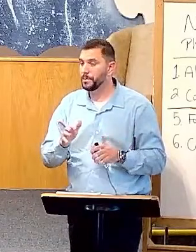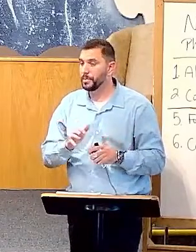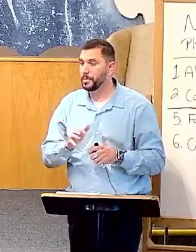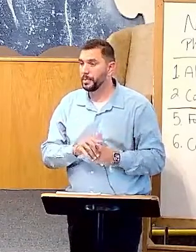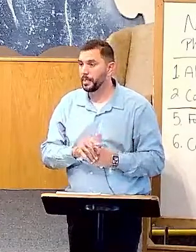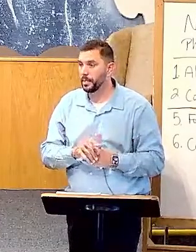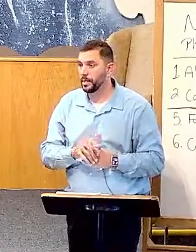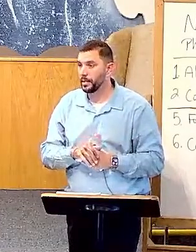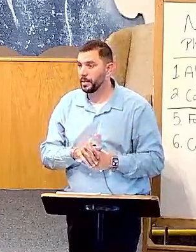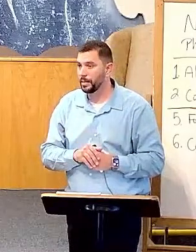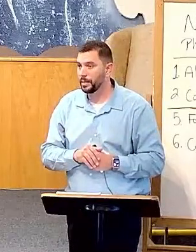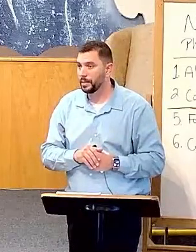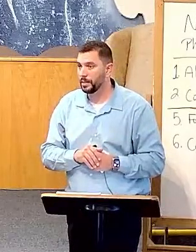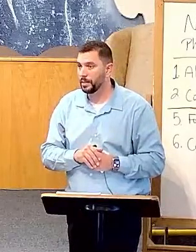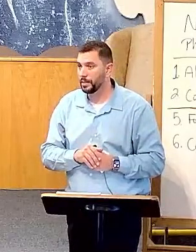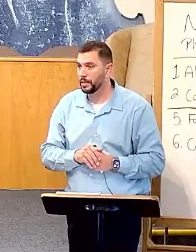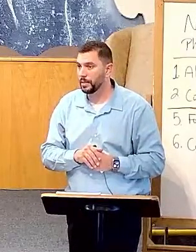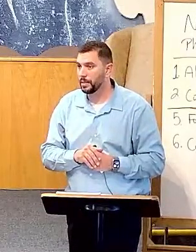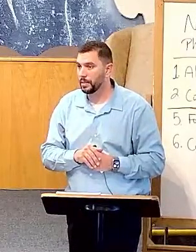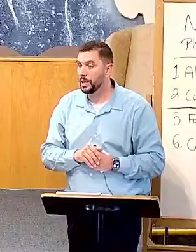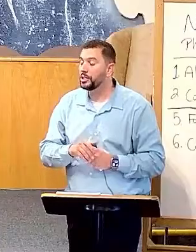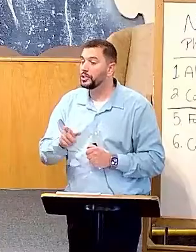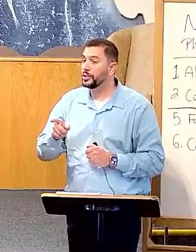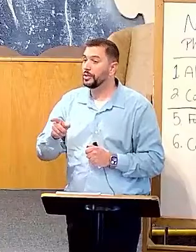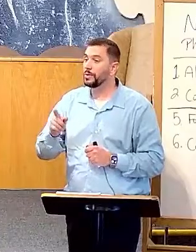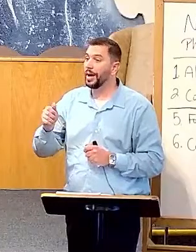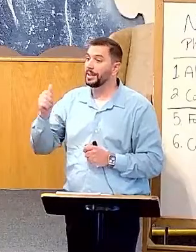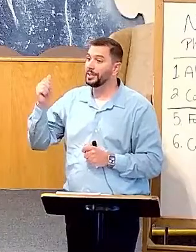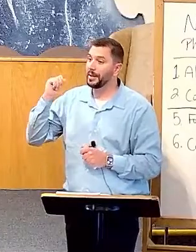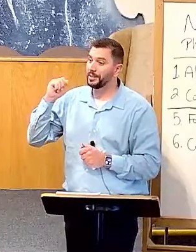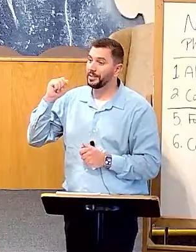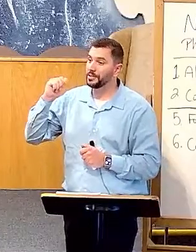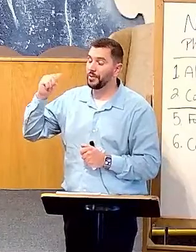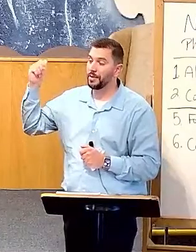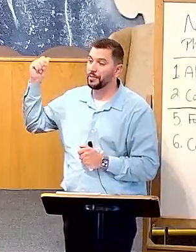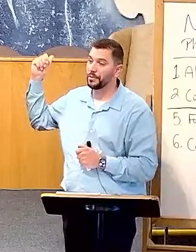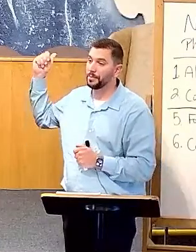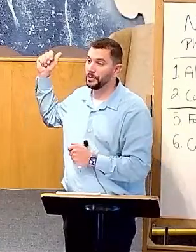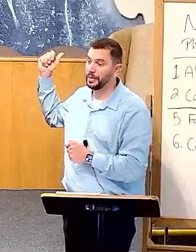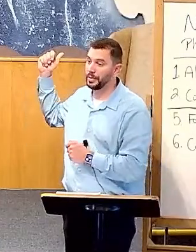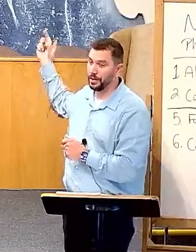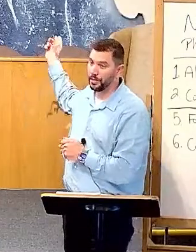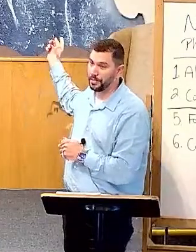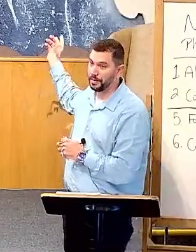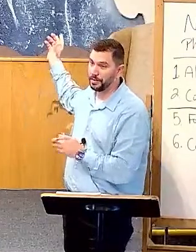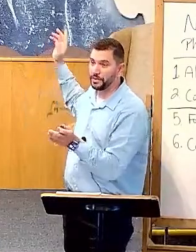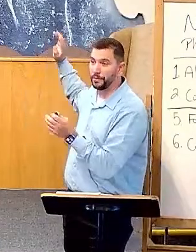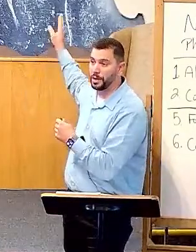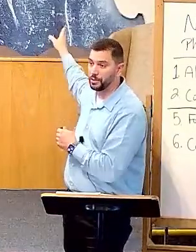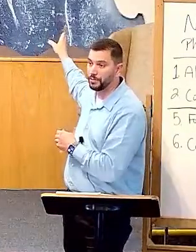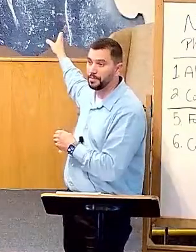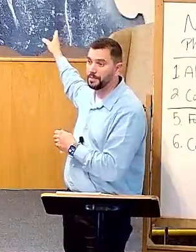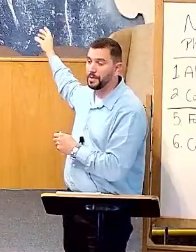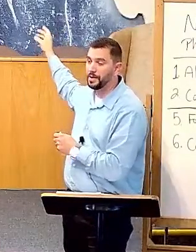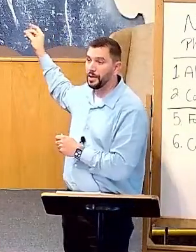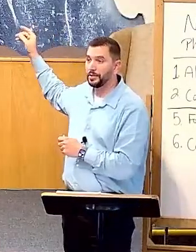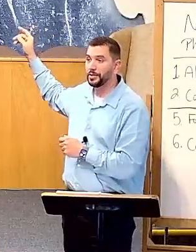American Legion place or a different site? So at the American Legion, just a few blocks over on Collins